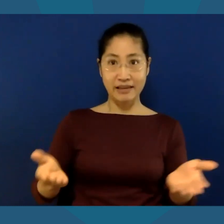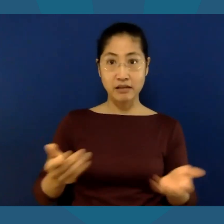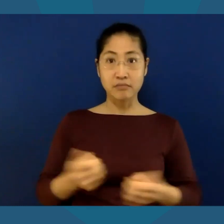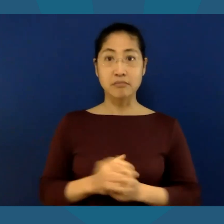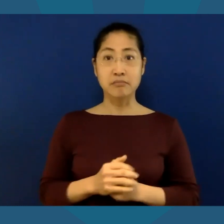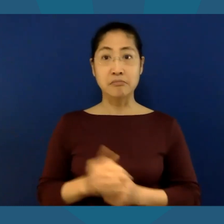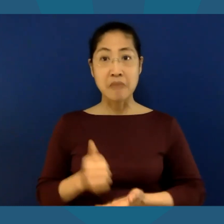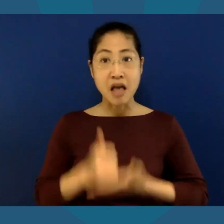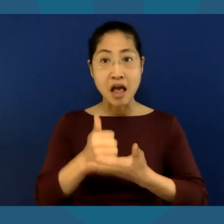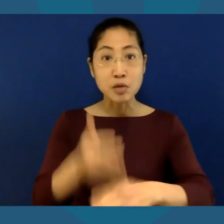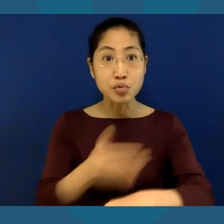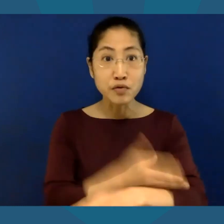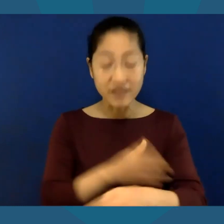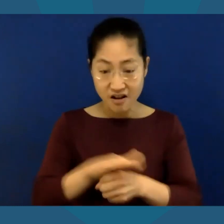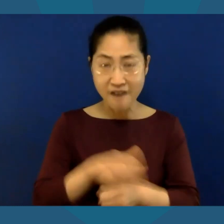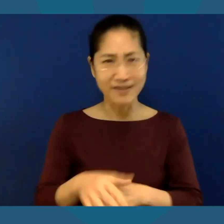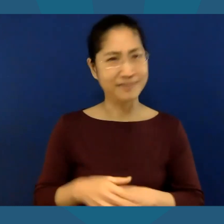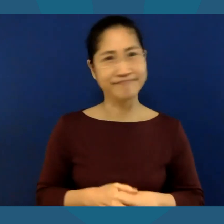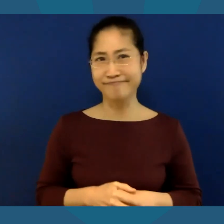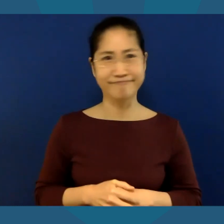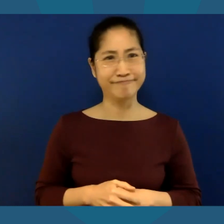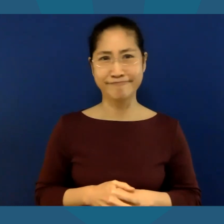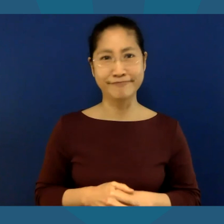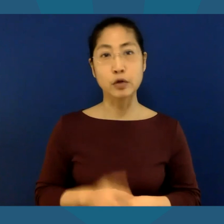not enough to improve things.